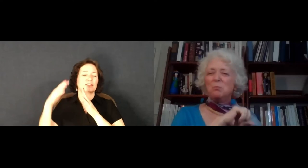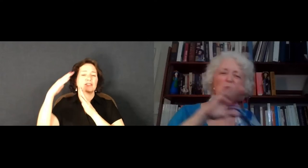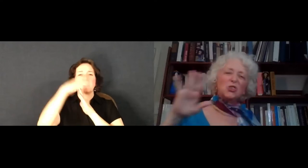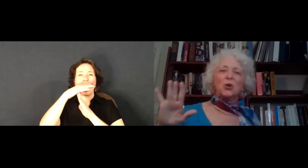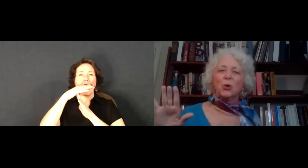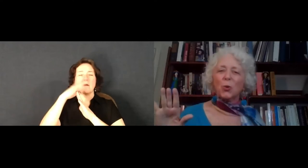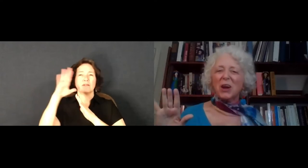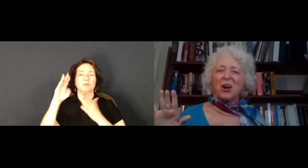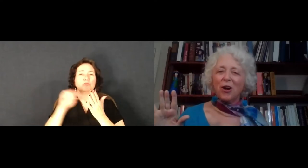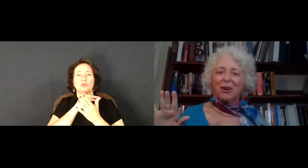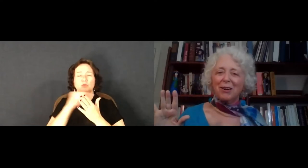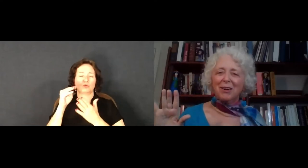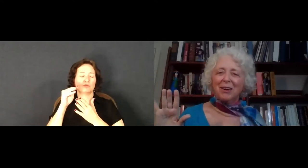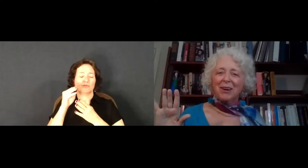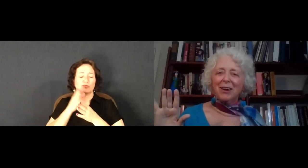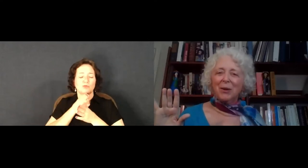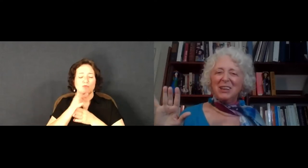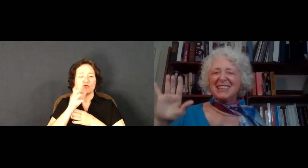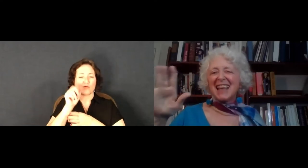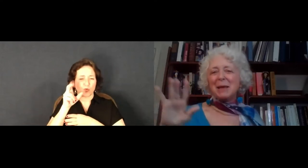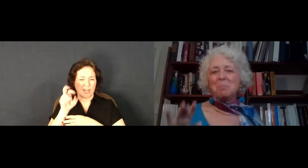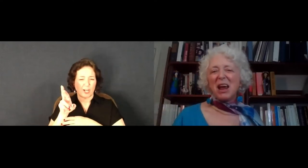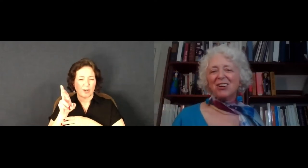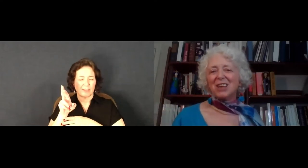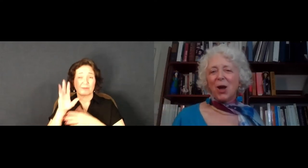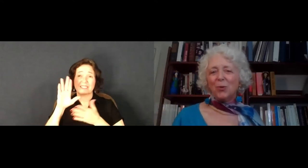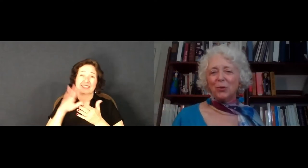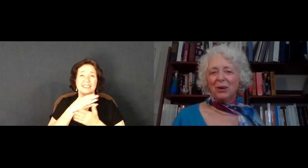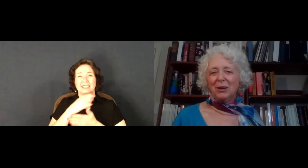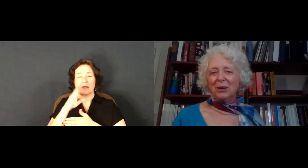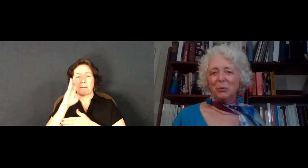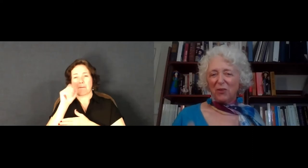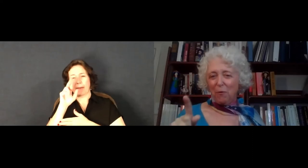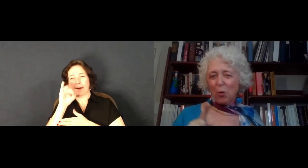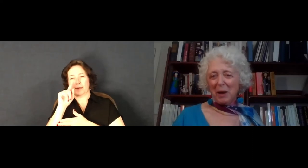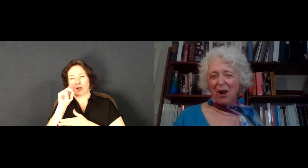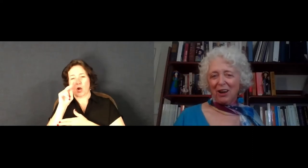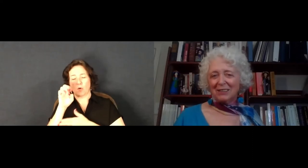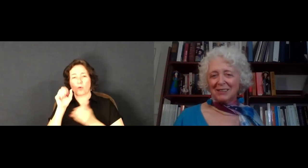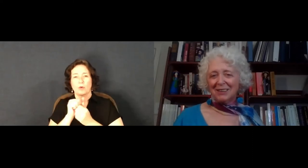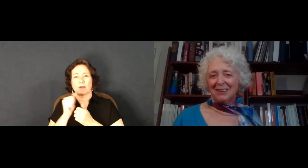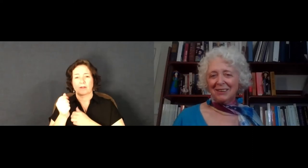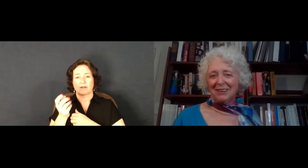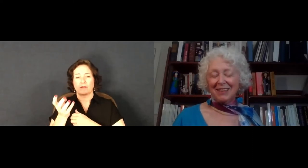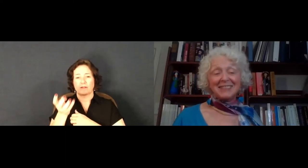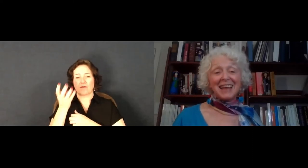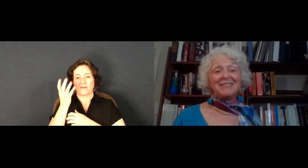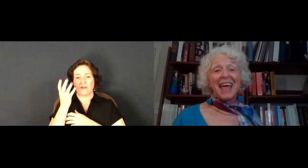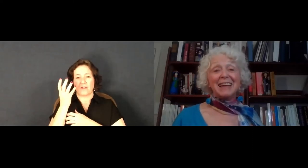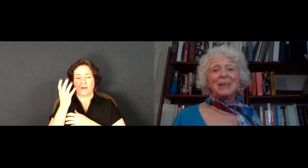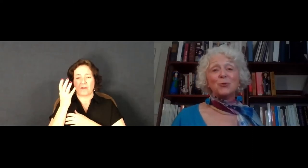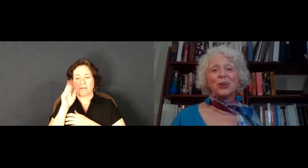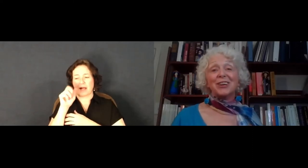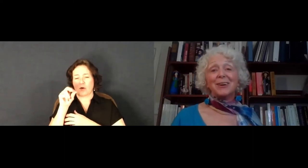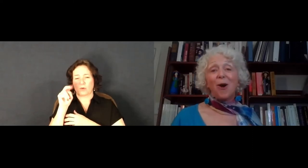his musical career, when he sang baritone with the Four Barons. They sang